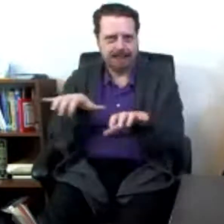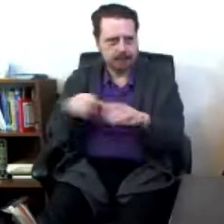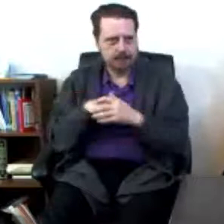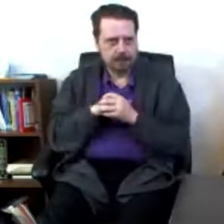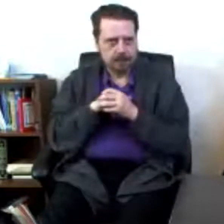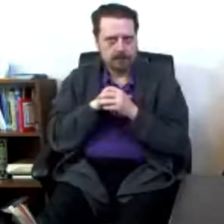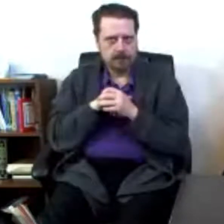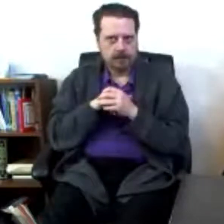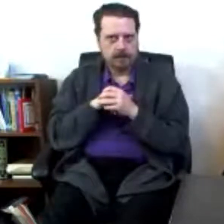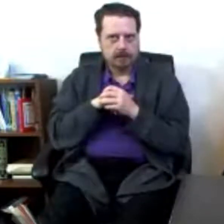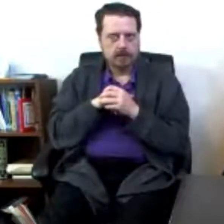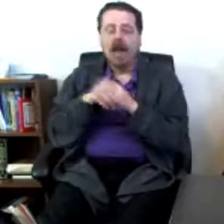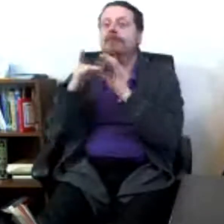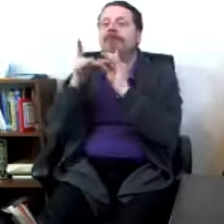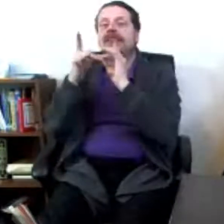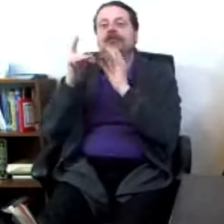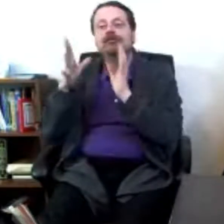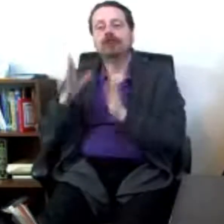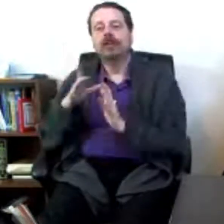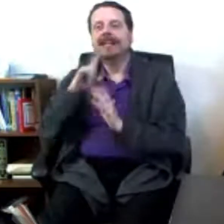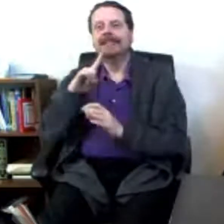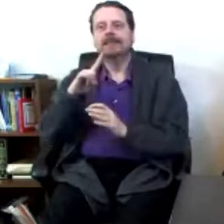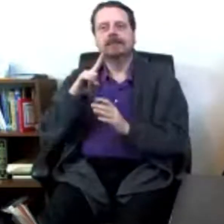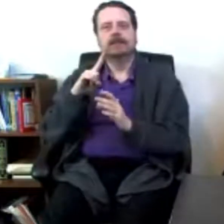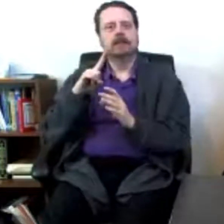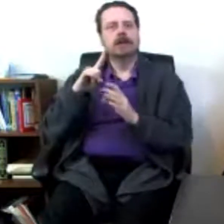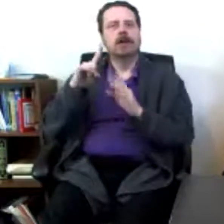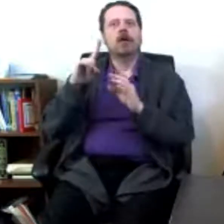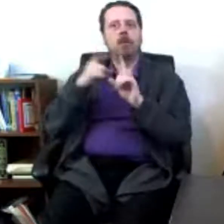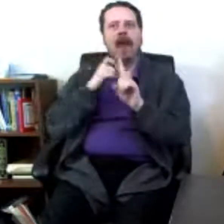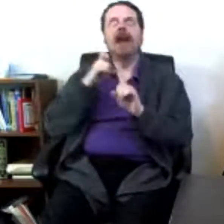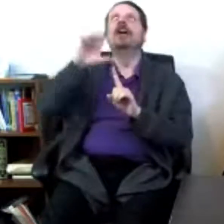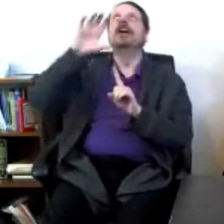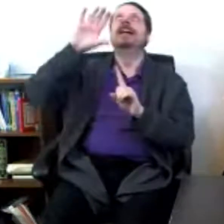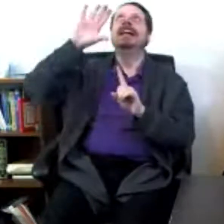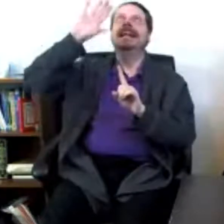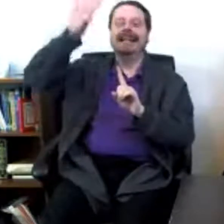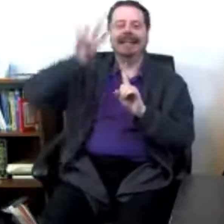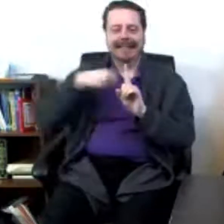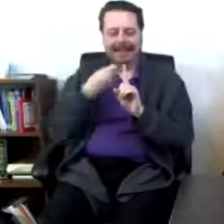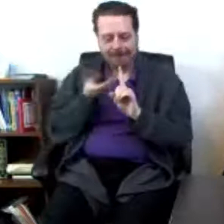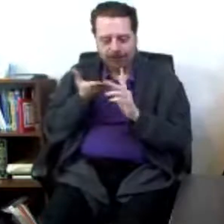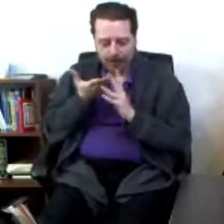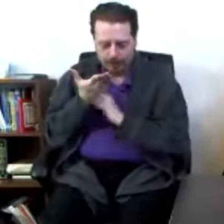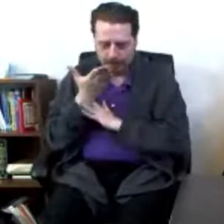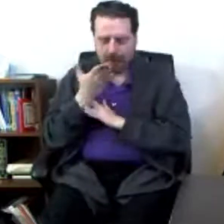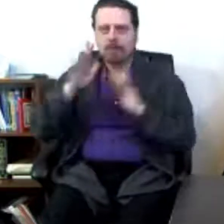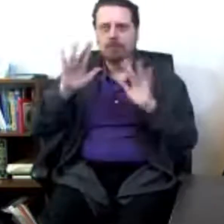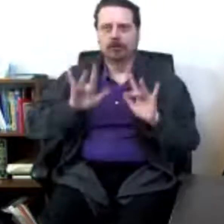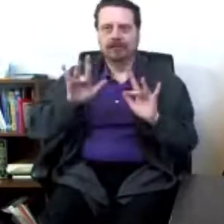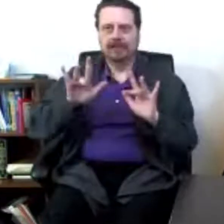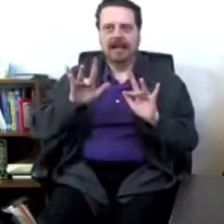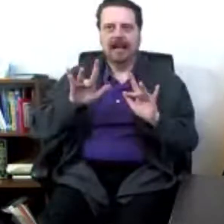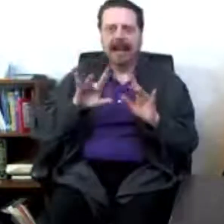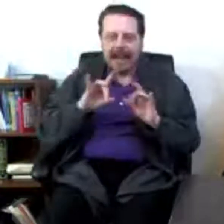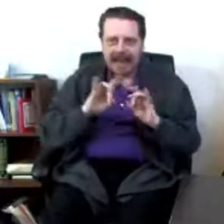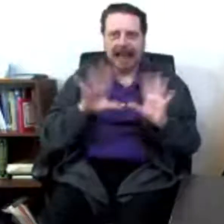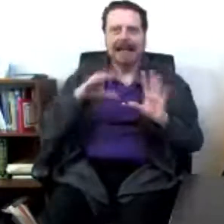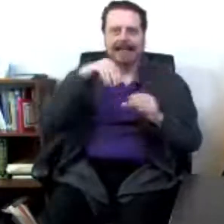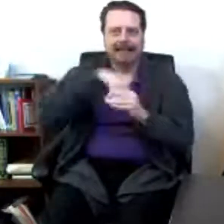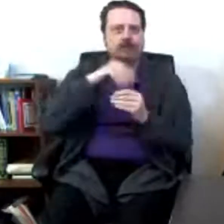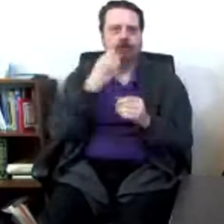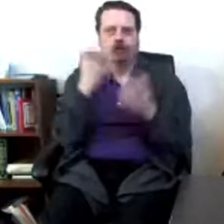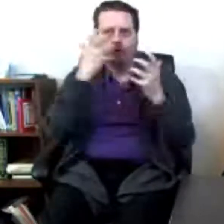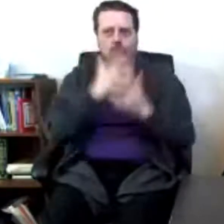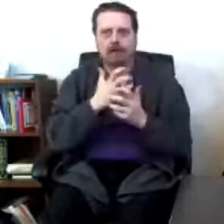After all, a messenger is a source of mercy, a source of light in the darkness, a source of guidance for those